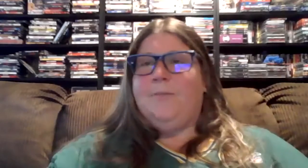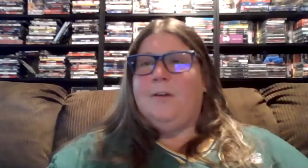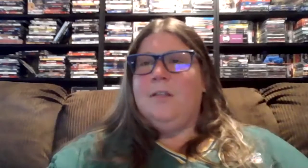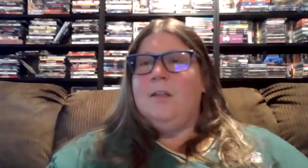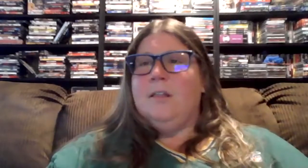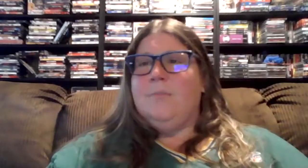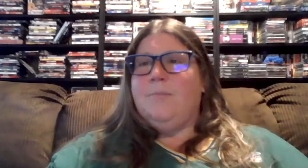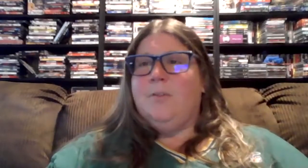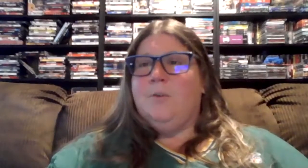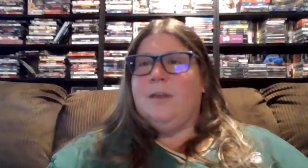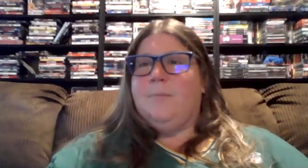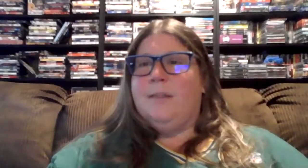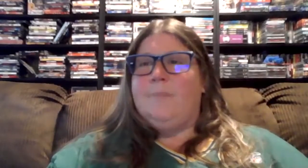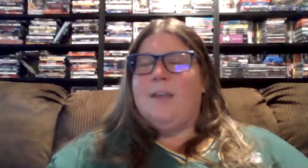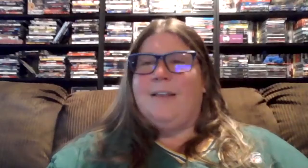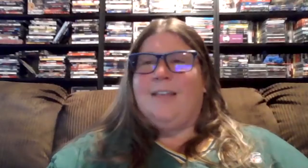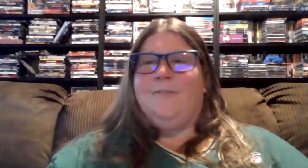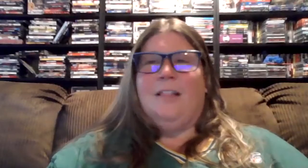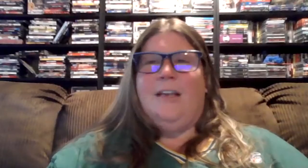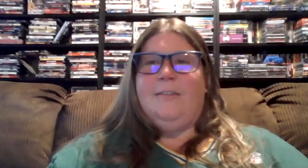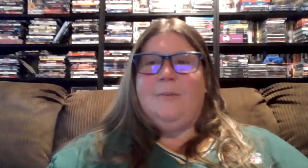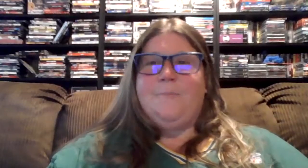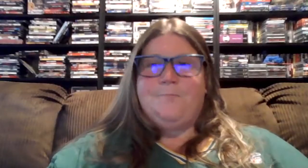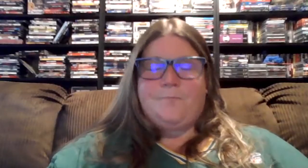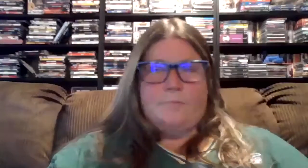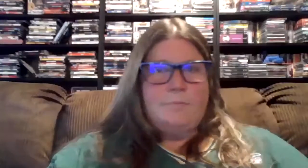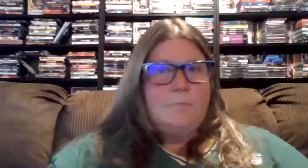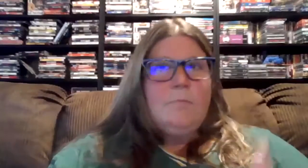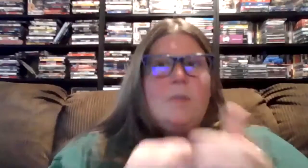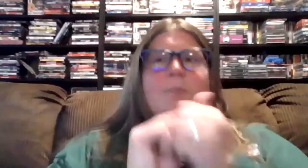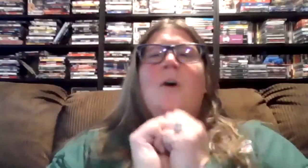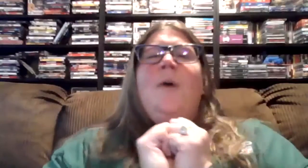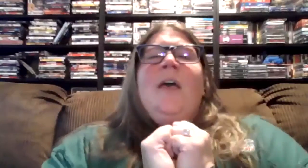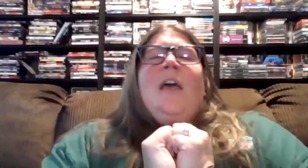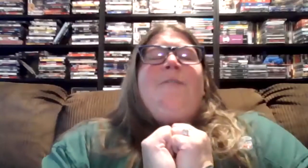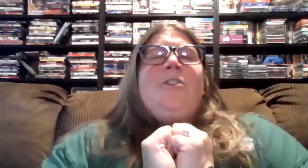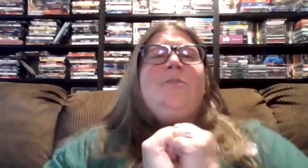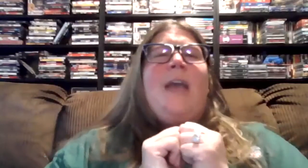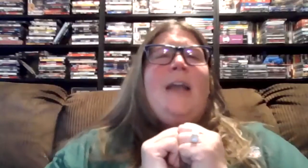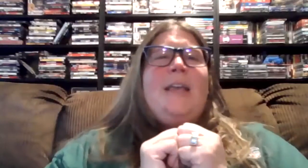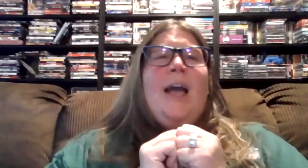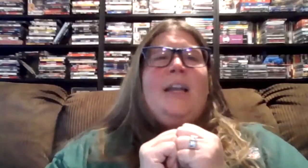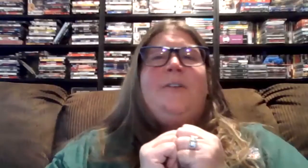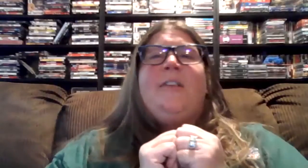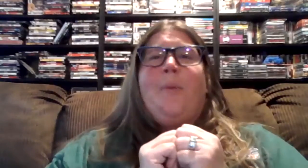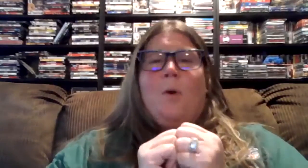helpful. Let me pull those up. I made myself a list. So if you're doing any kind of a